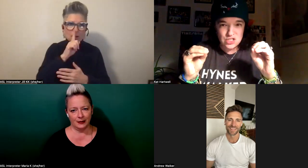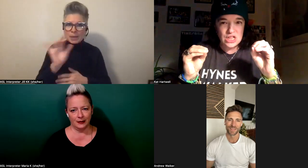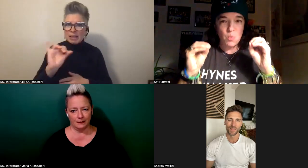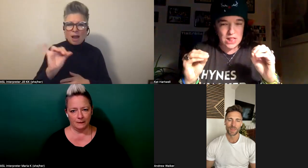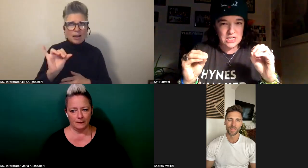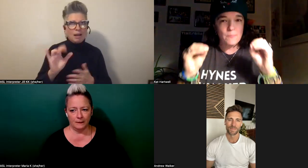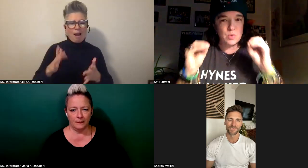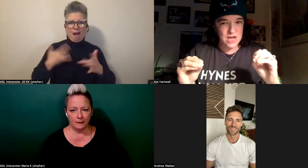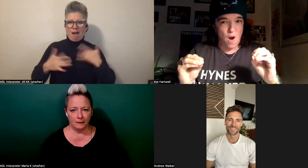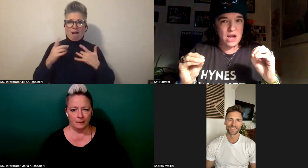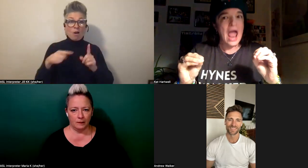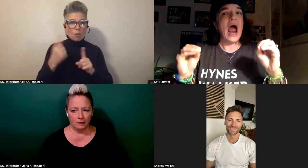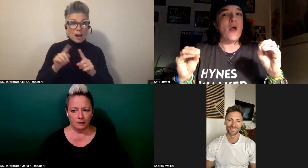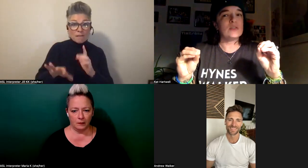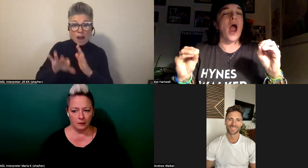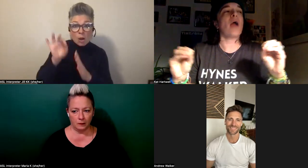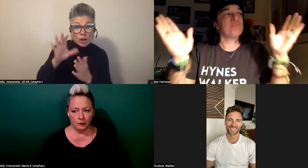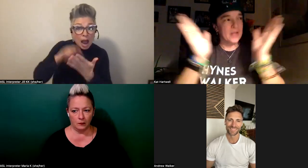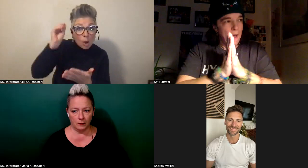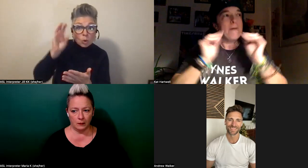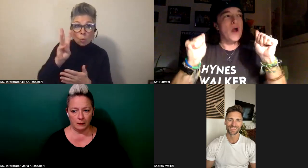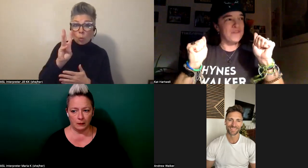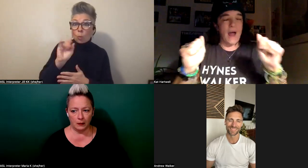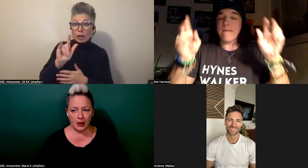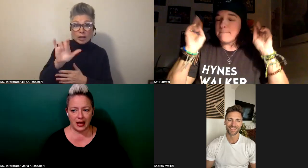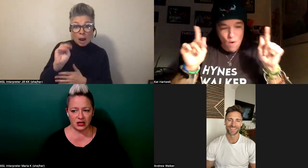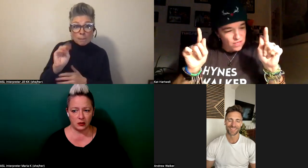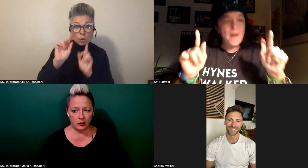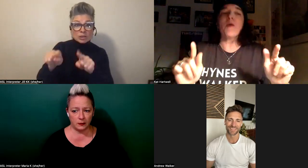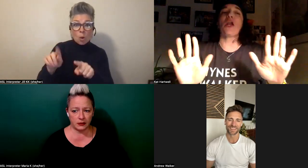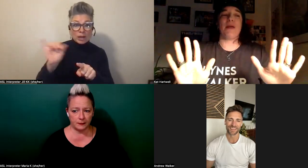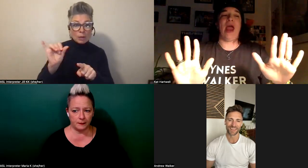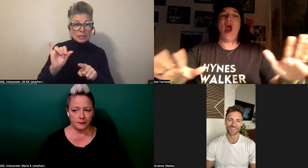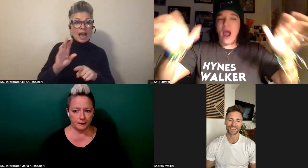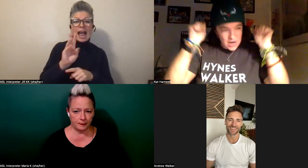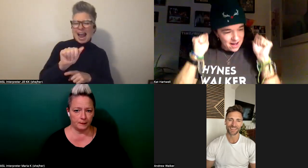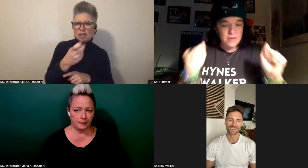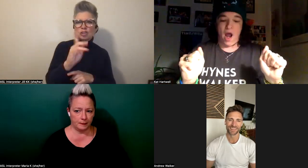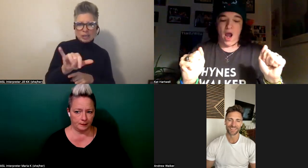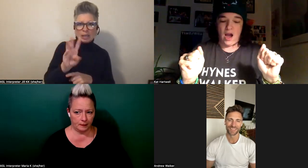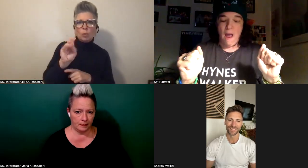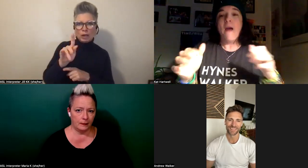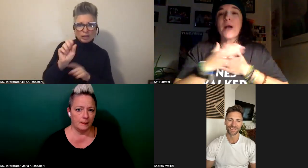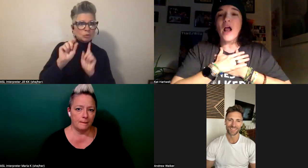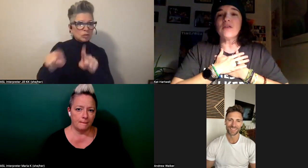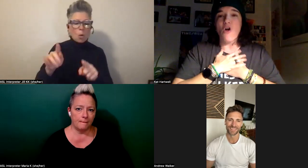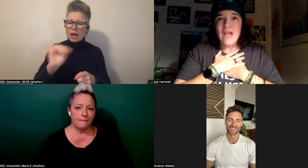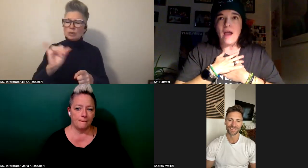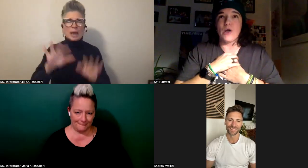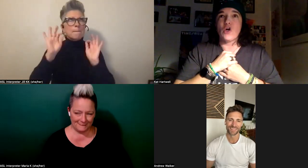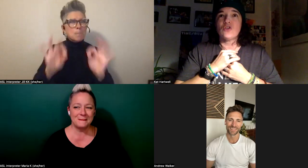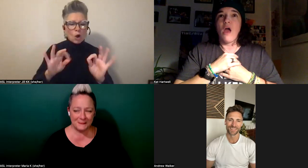out Ashley Williams was going, I was like, perfect. Both of them are going to give them a hug.